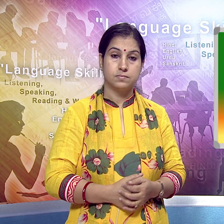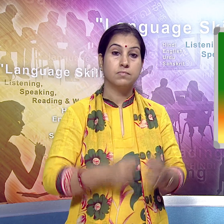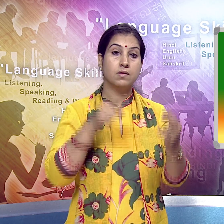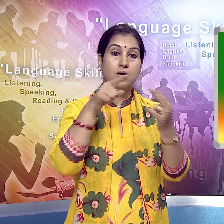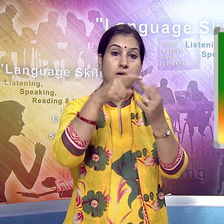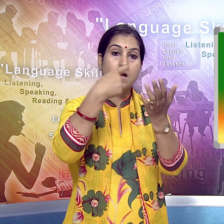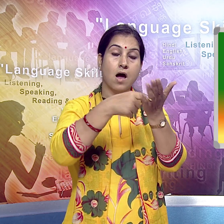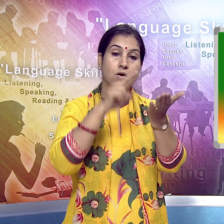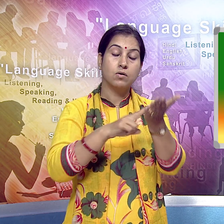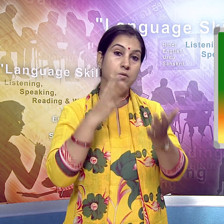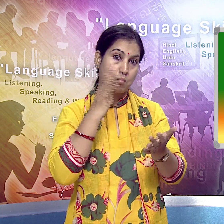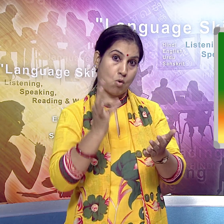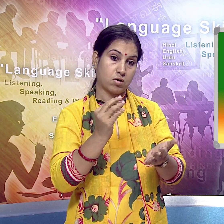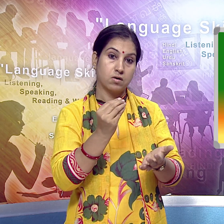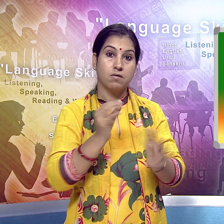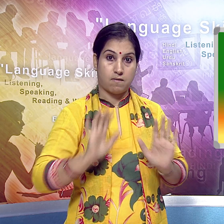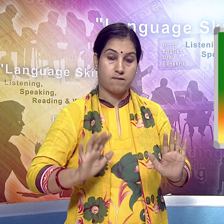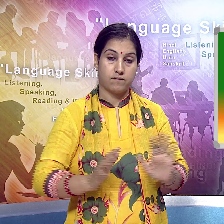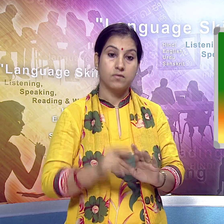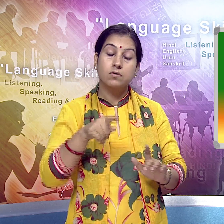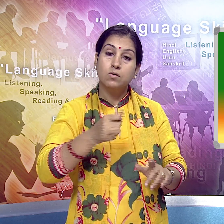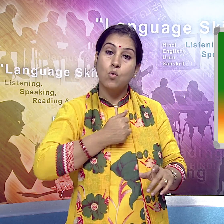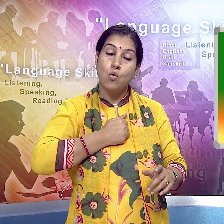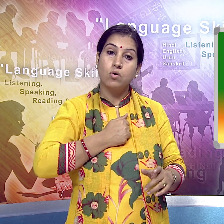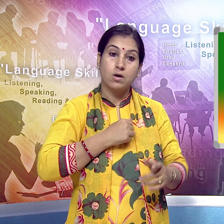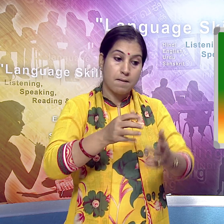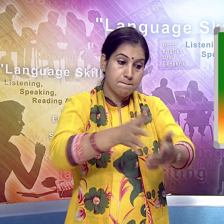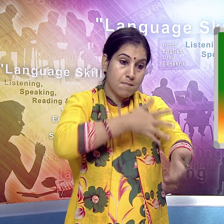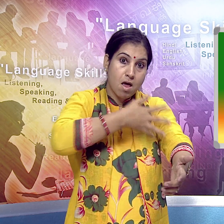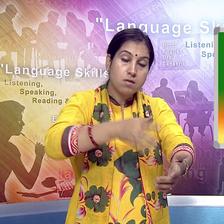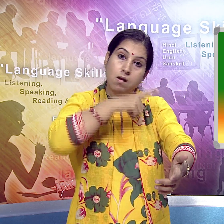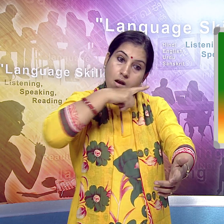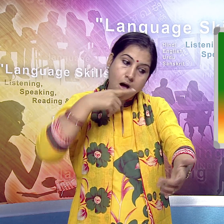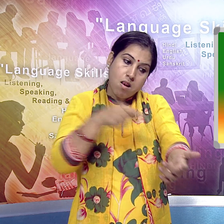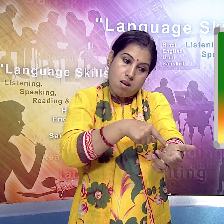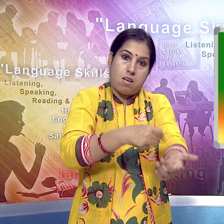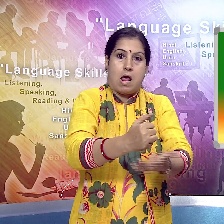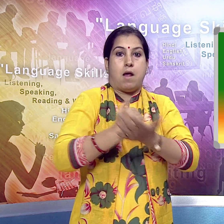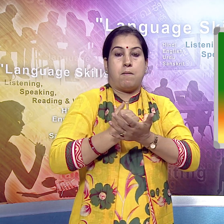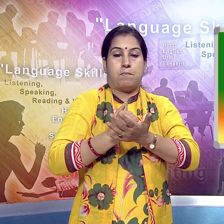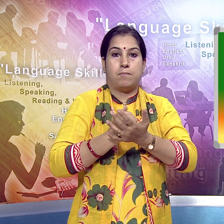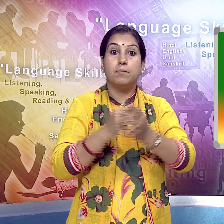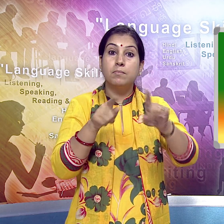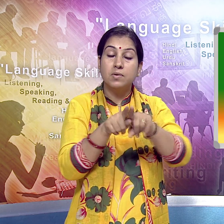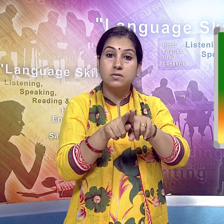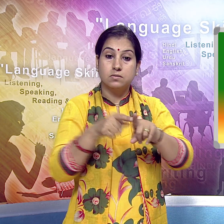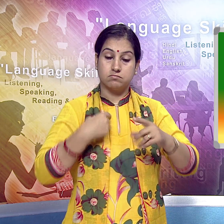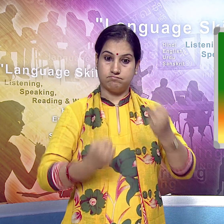Iron is very crucial mineral which makes our blood red and makes us active in